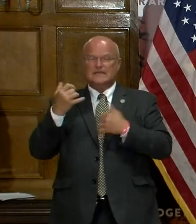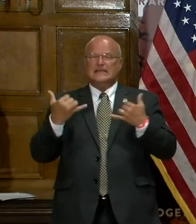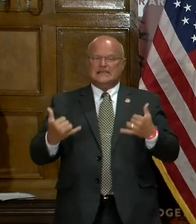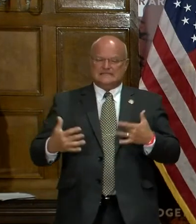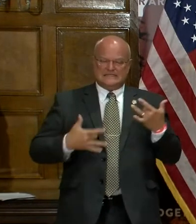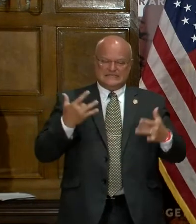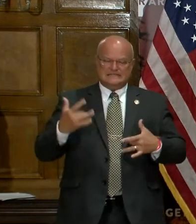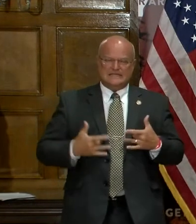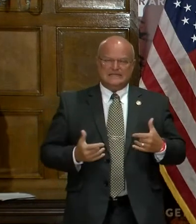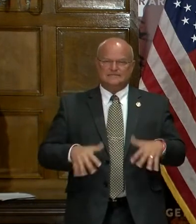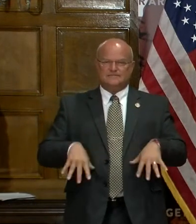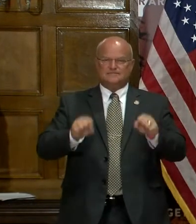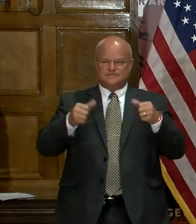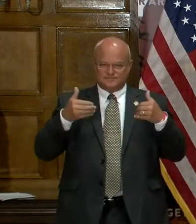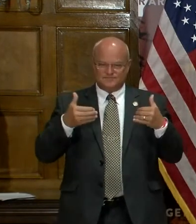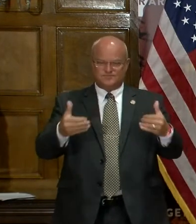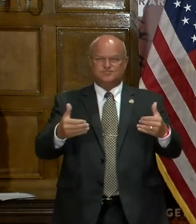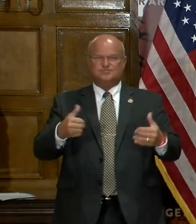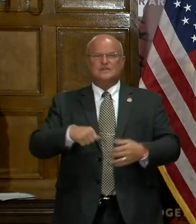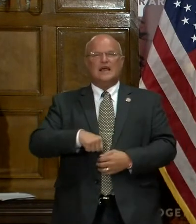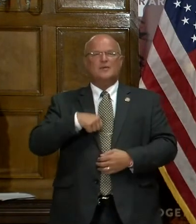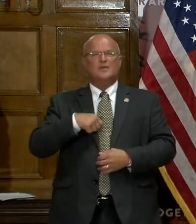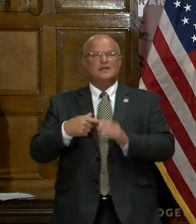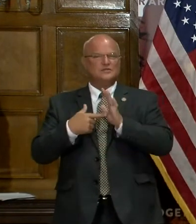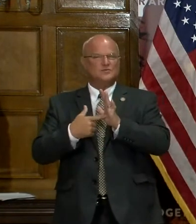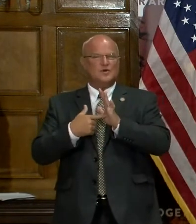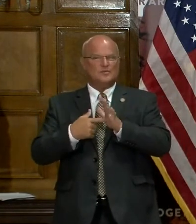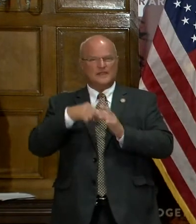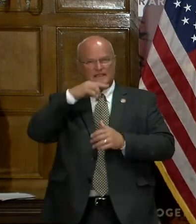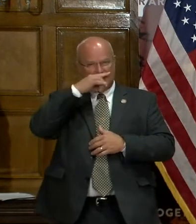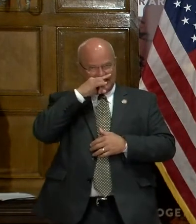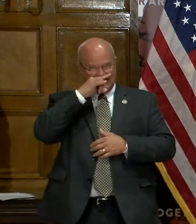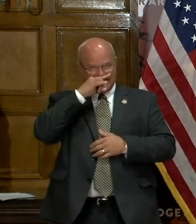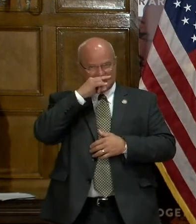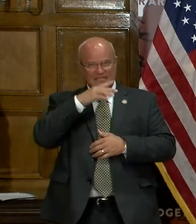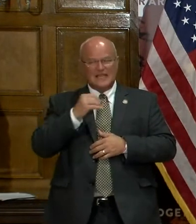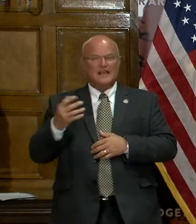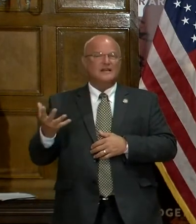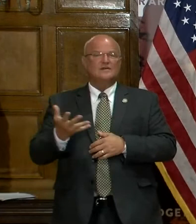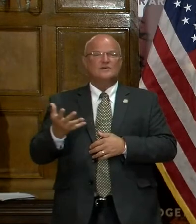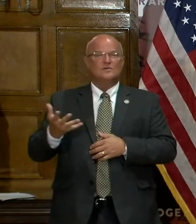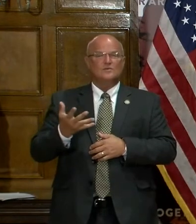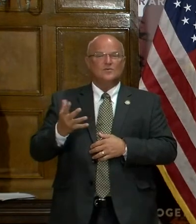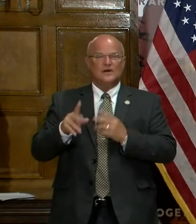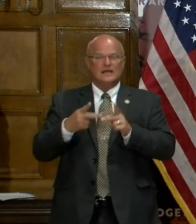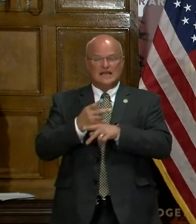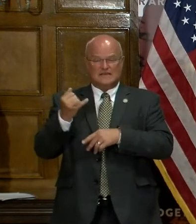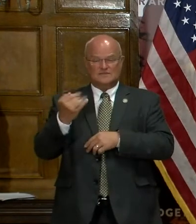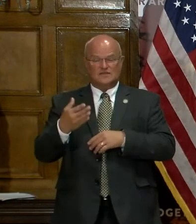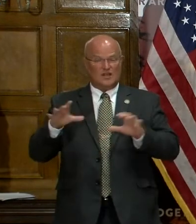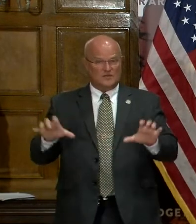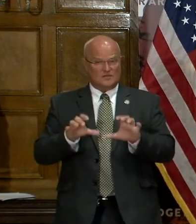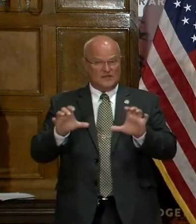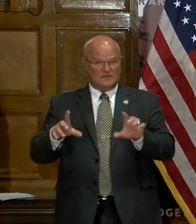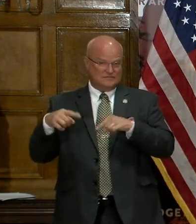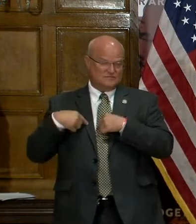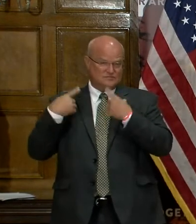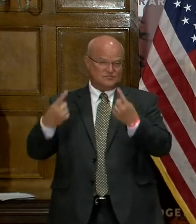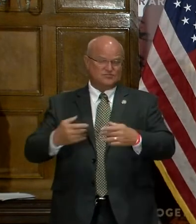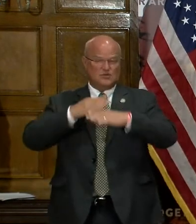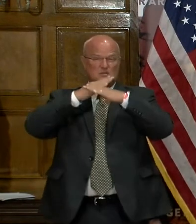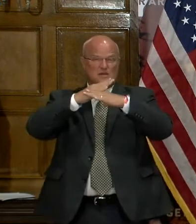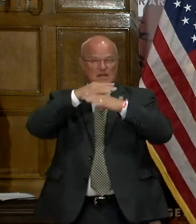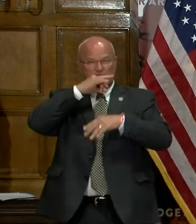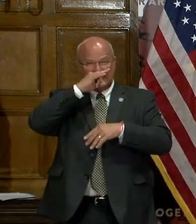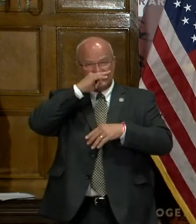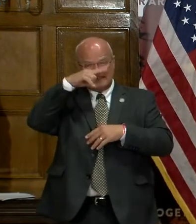excited to get going, and I'm just proud to be here today to represent them and what kind of job they have done to protect our kids